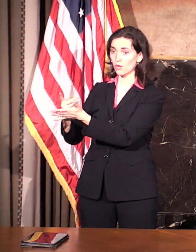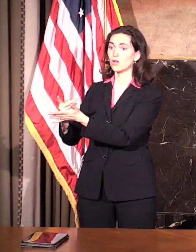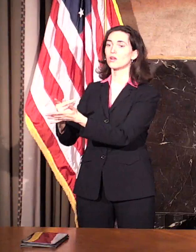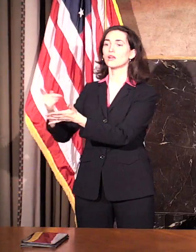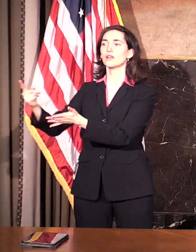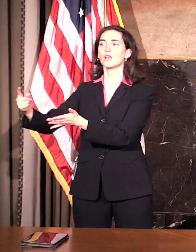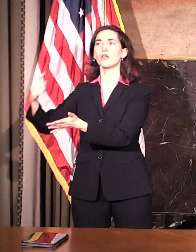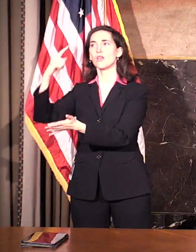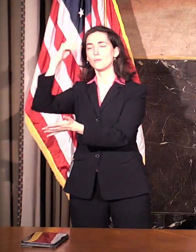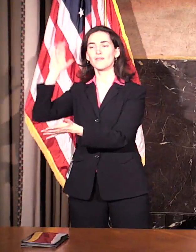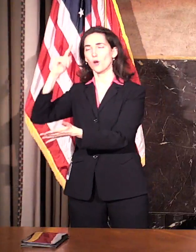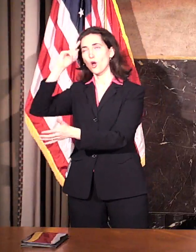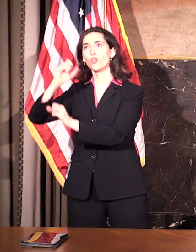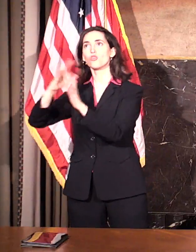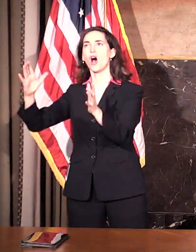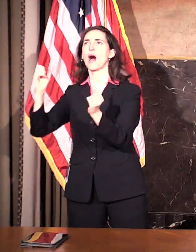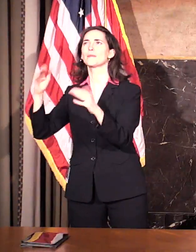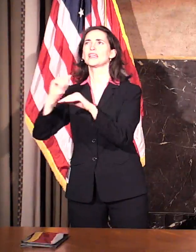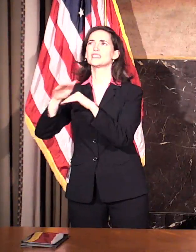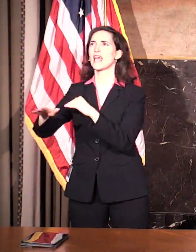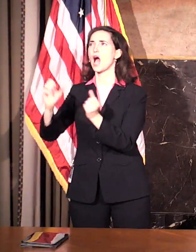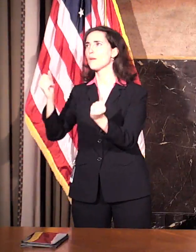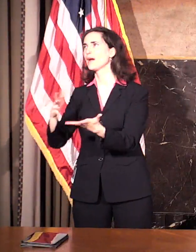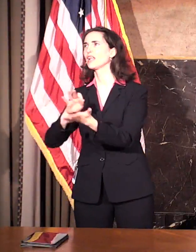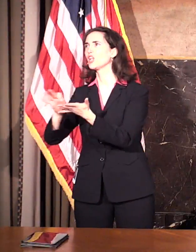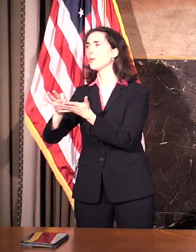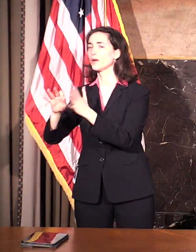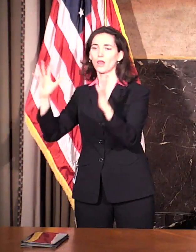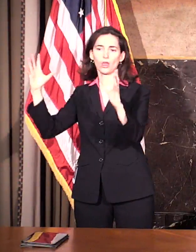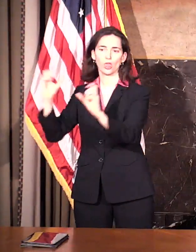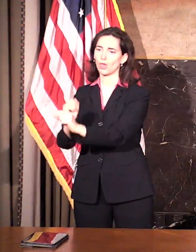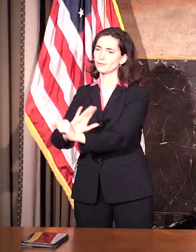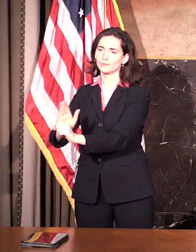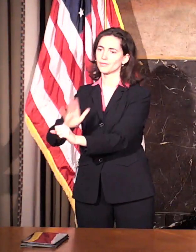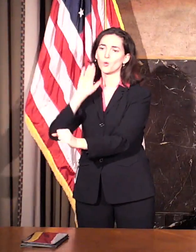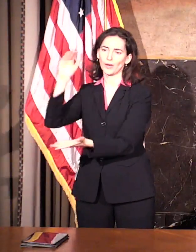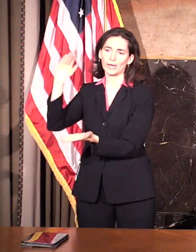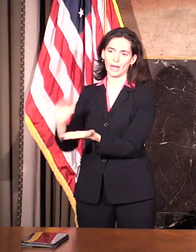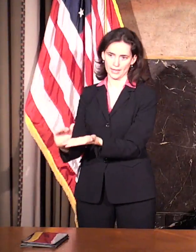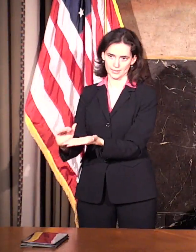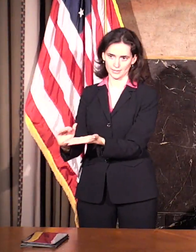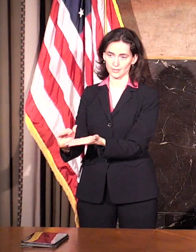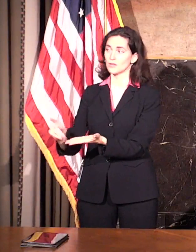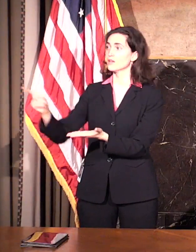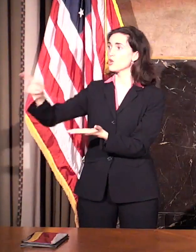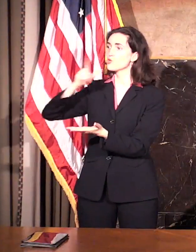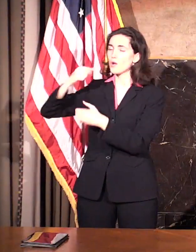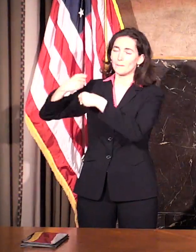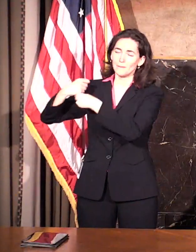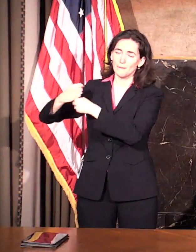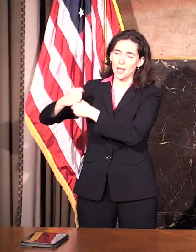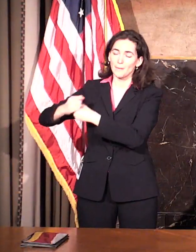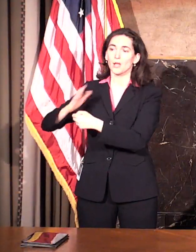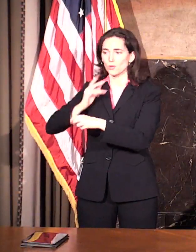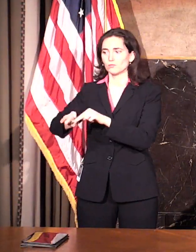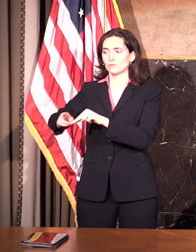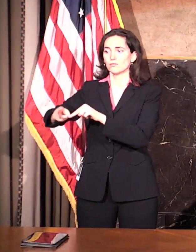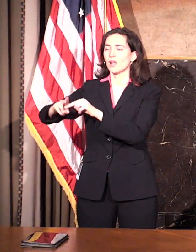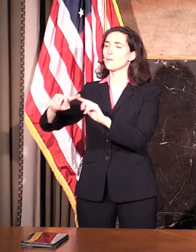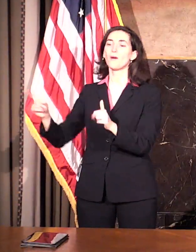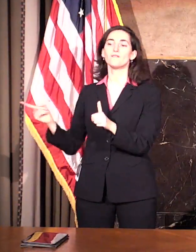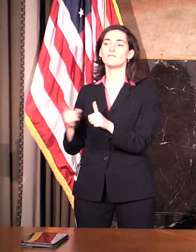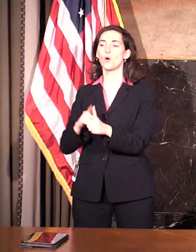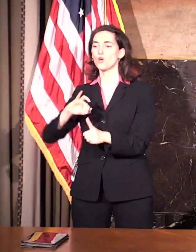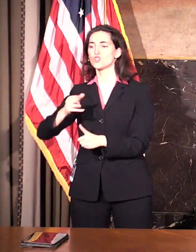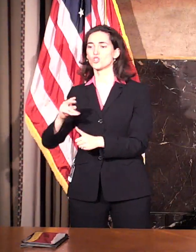originally thought. And they're going to ramp up considerably over time with their manufacturing output. But initially, it's going to be